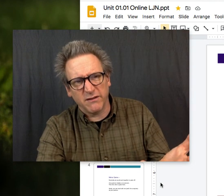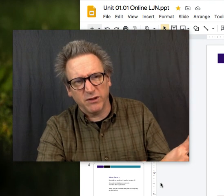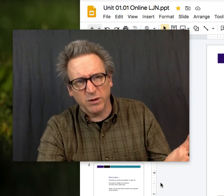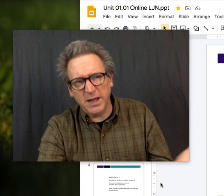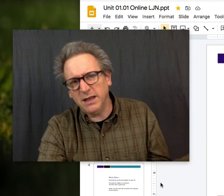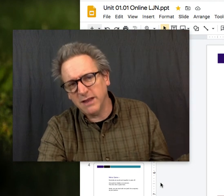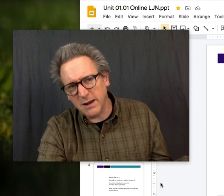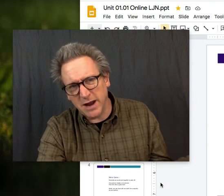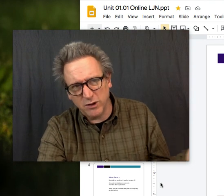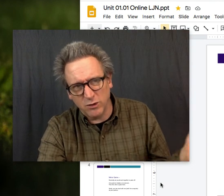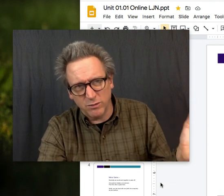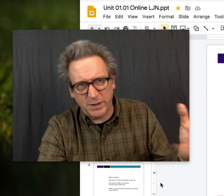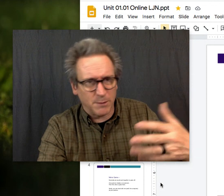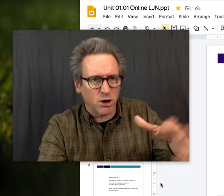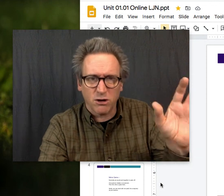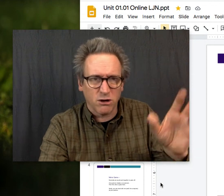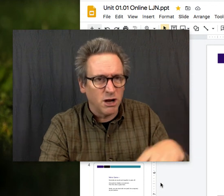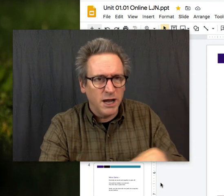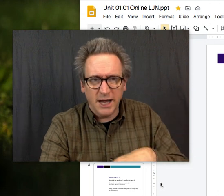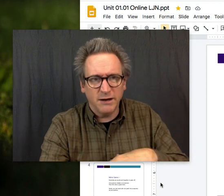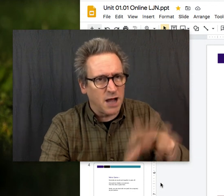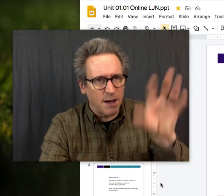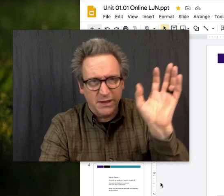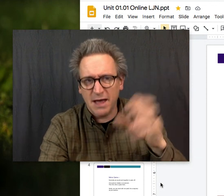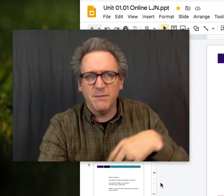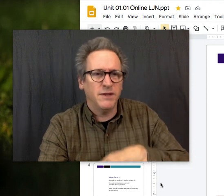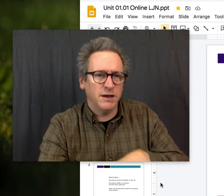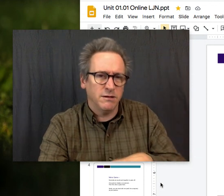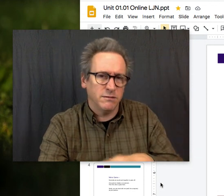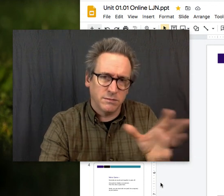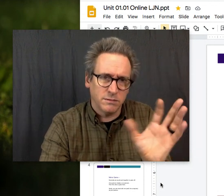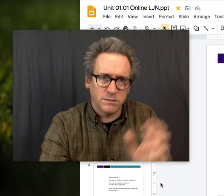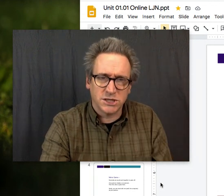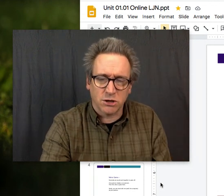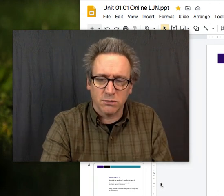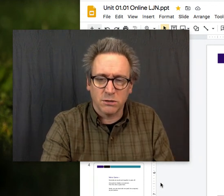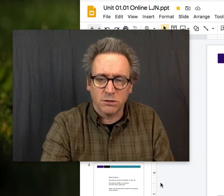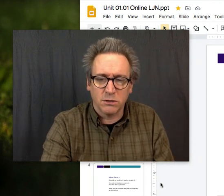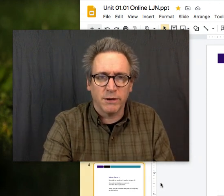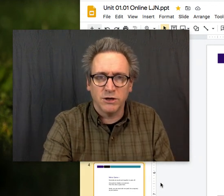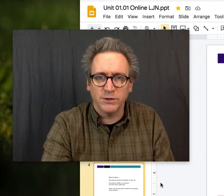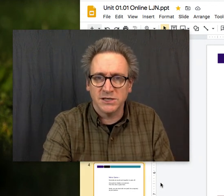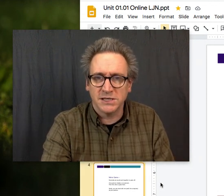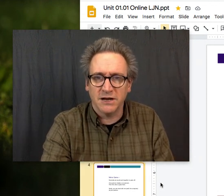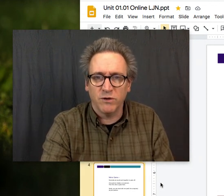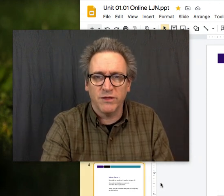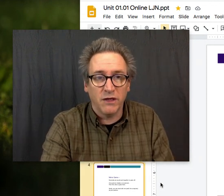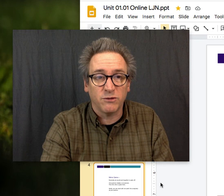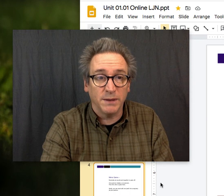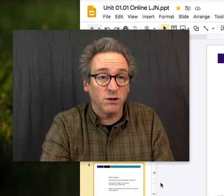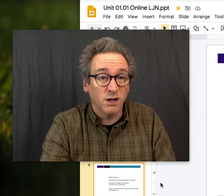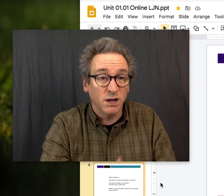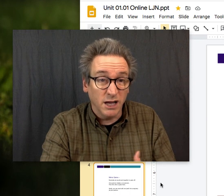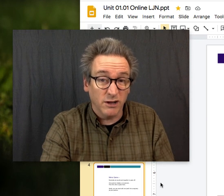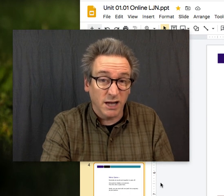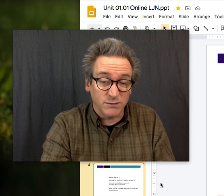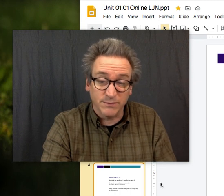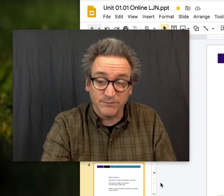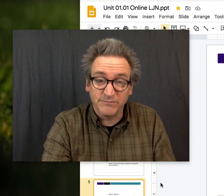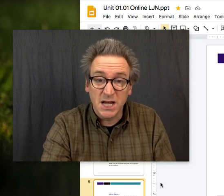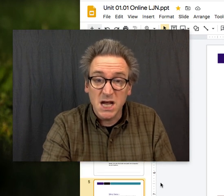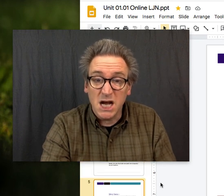done a few with me, then I would have you pick a partner and copy them and then start going around doing silly stuff with other people in the